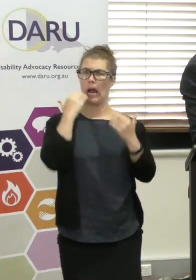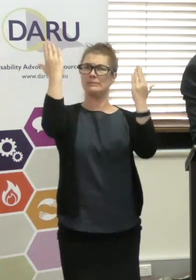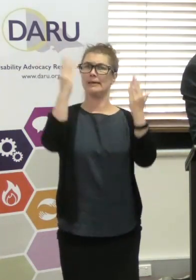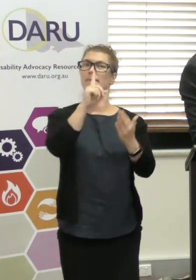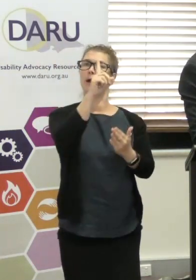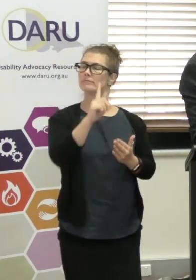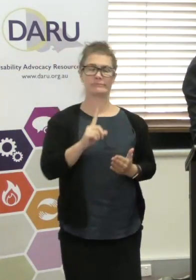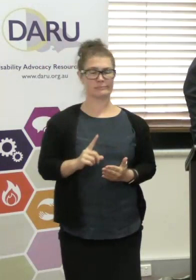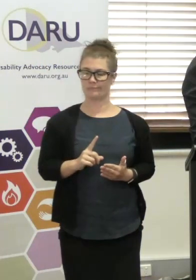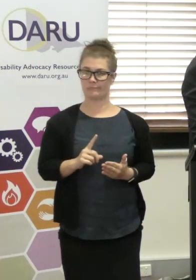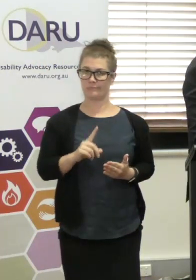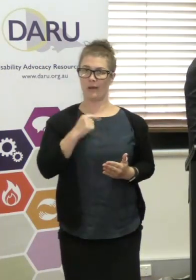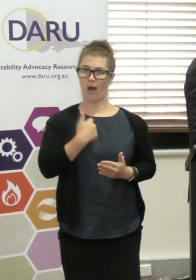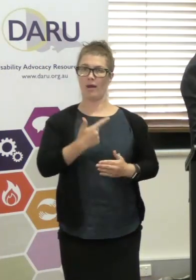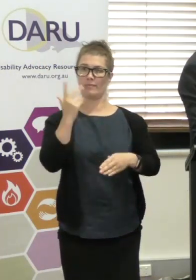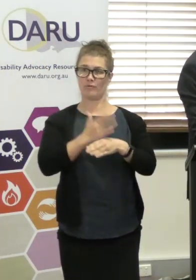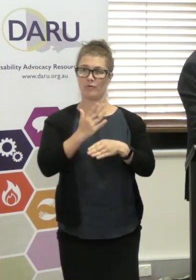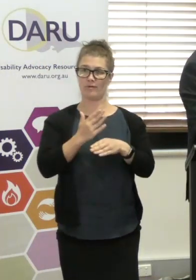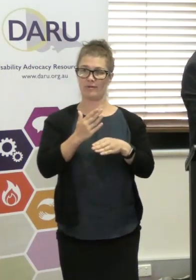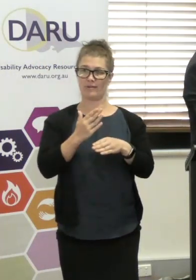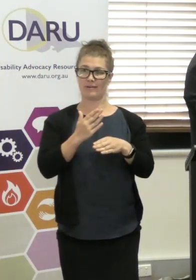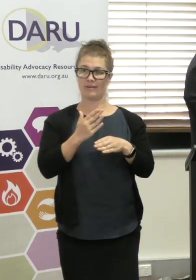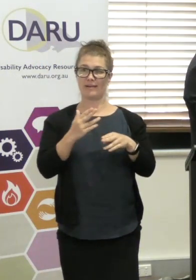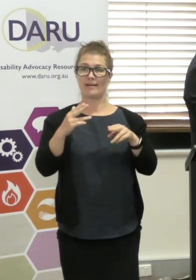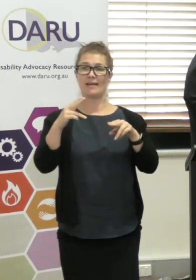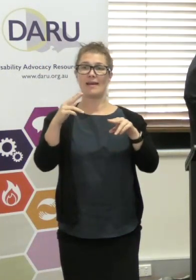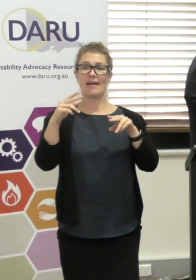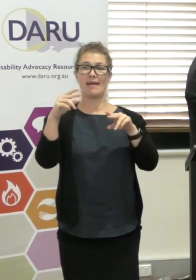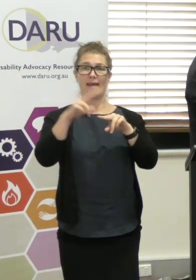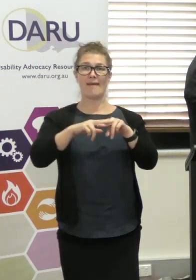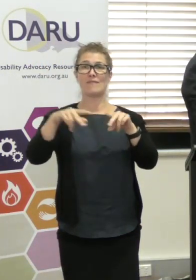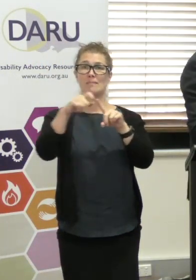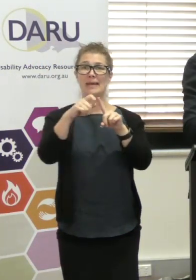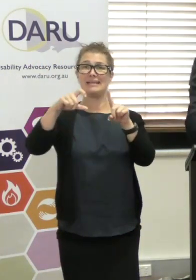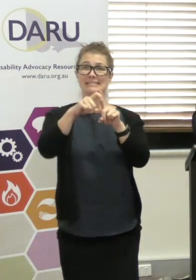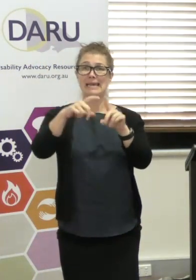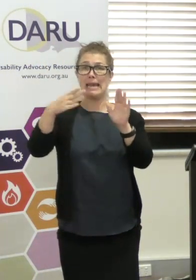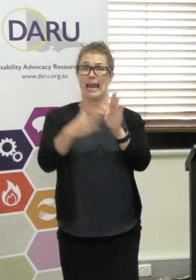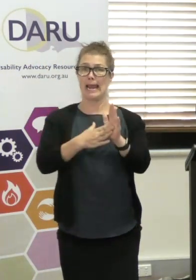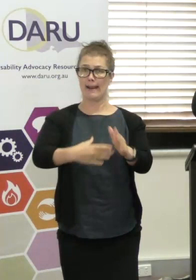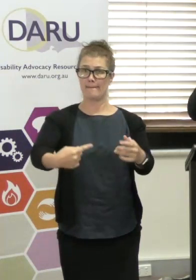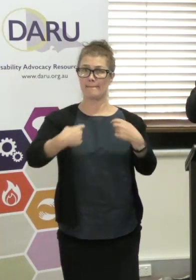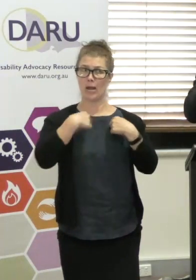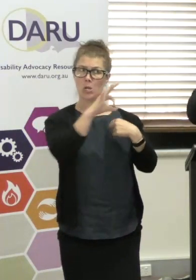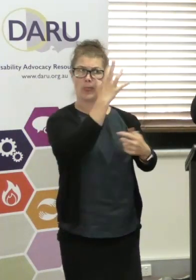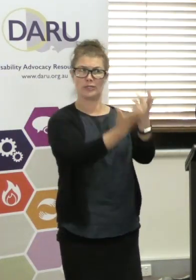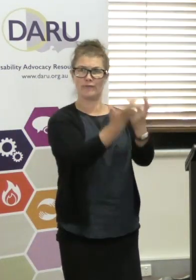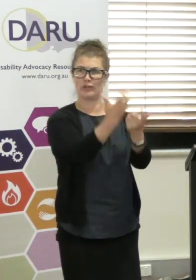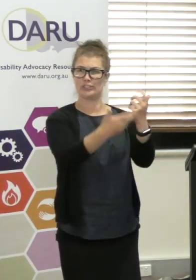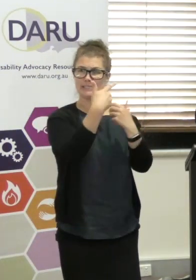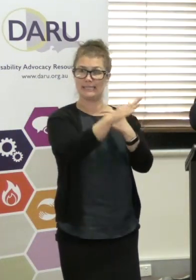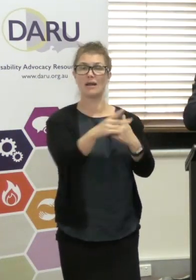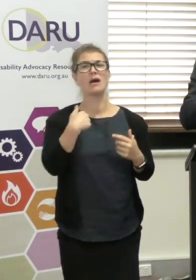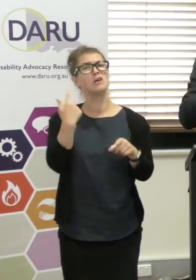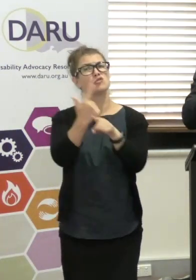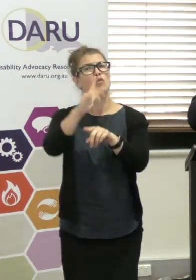the university, so, but that's just how it's worked. I spoke a bit about